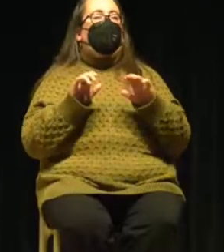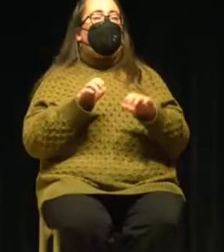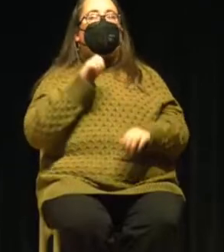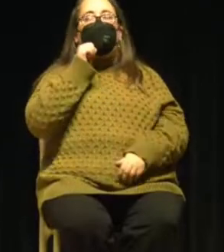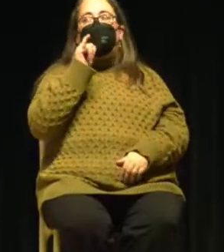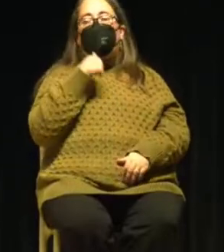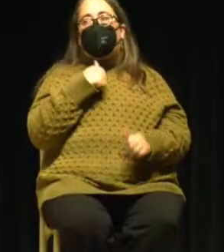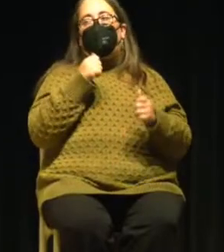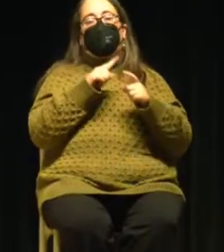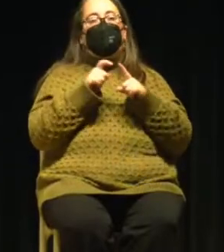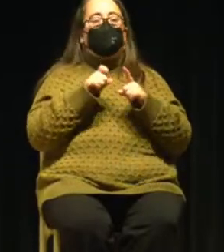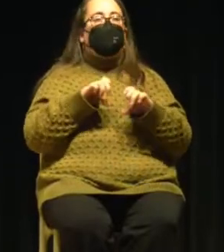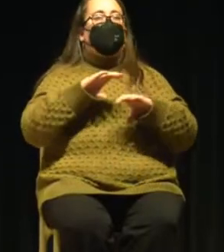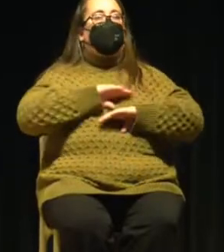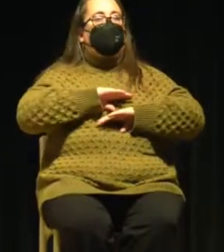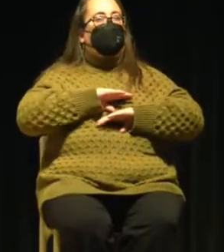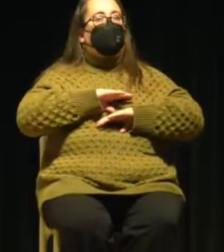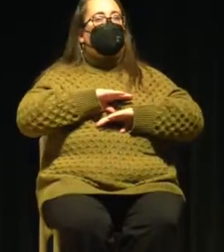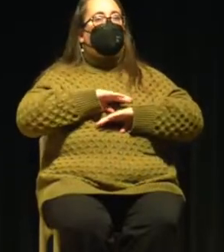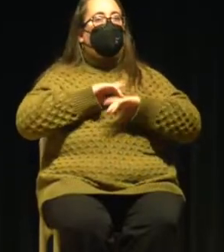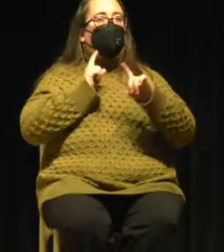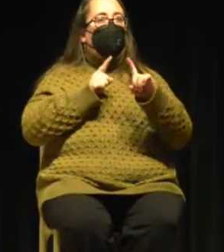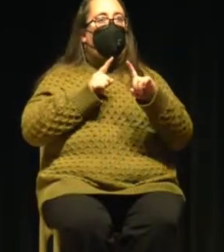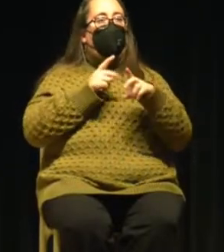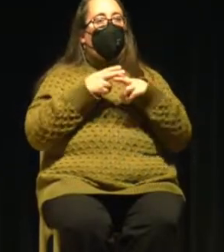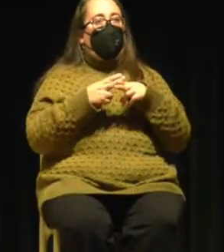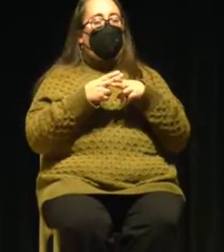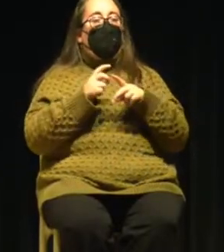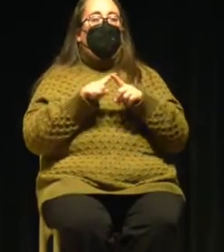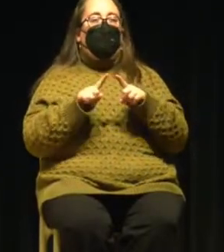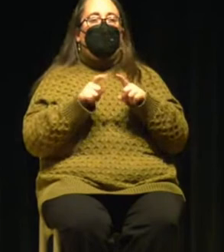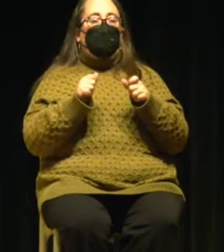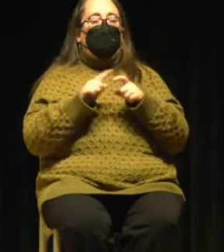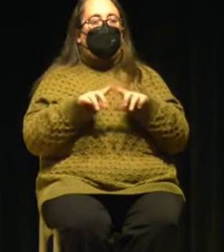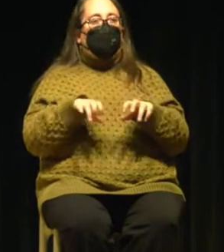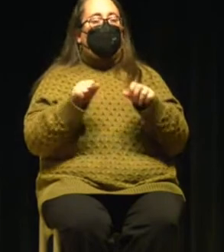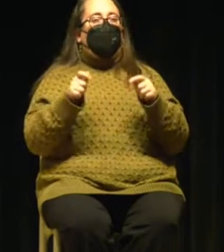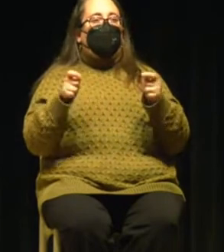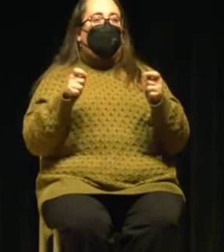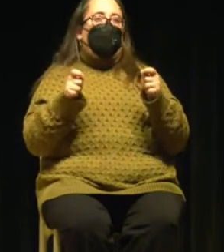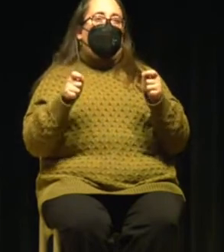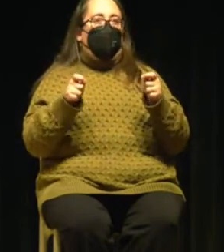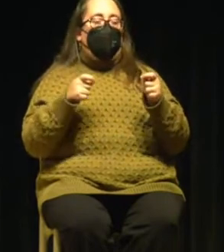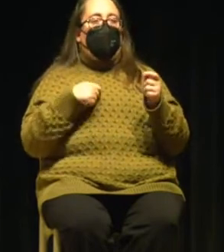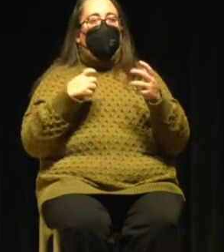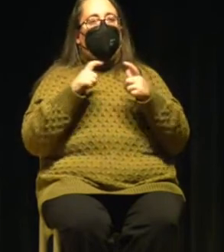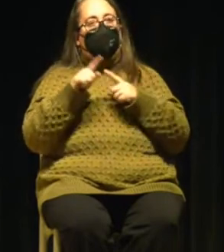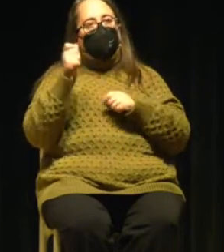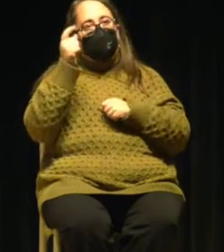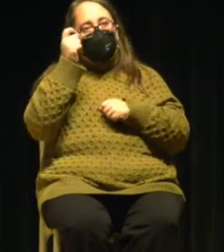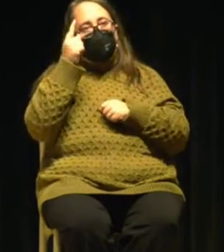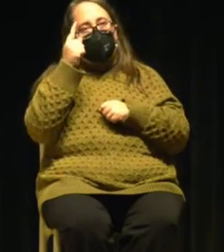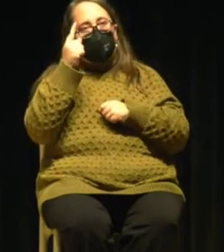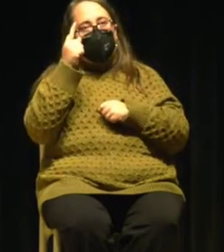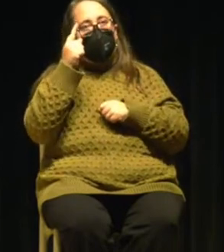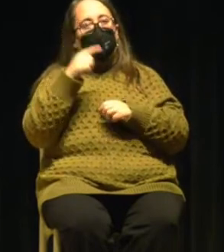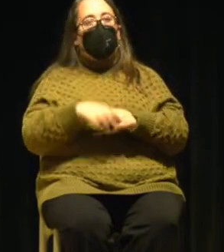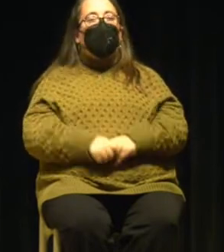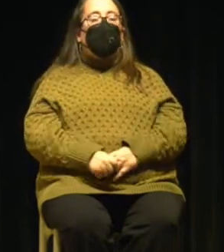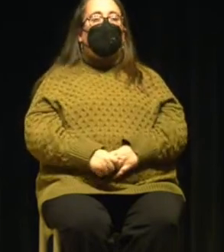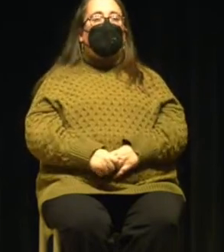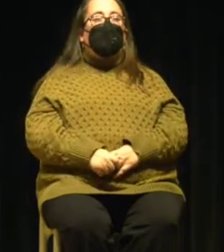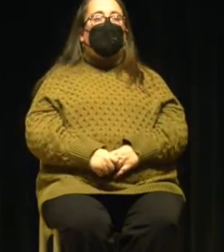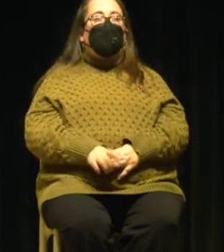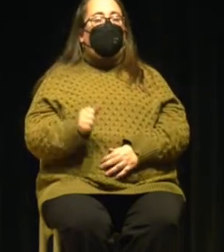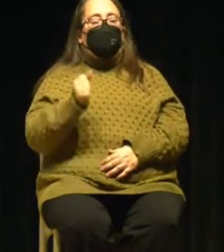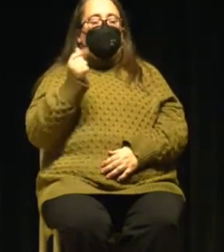trying to achieve a goal weight. Mm-hmm. I was trying to achieve control. Mm-hmm. I just wanted to understand, like, I wanted to